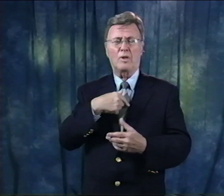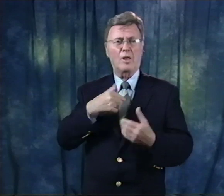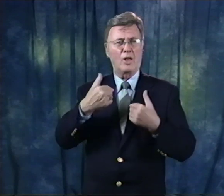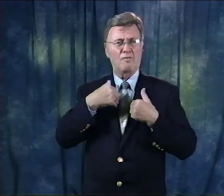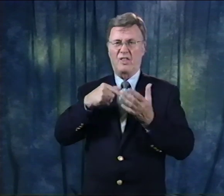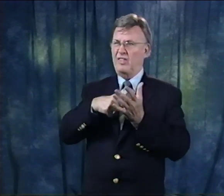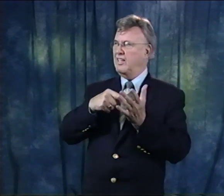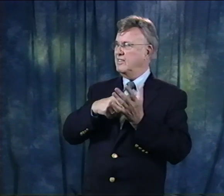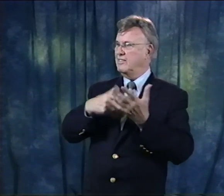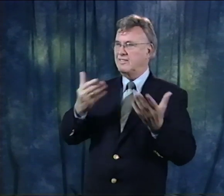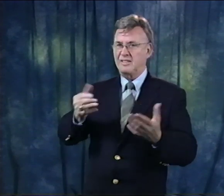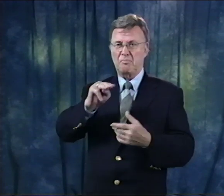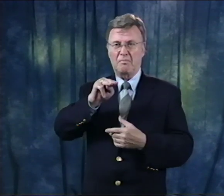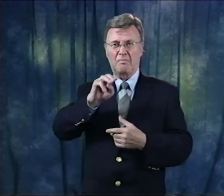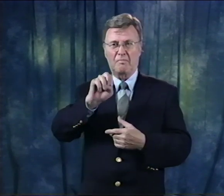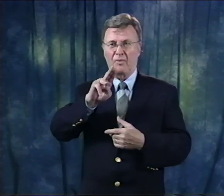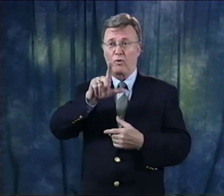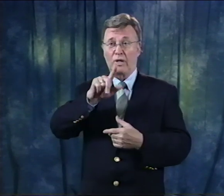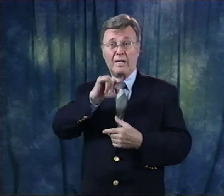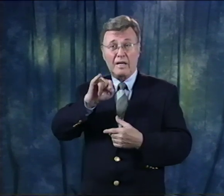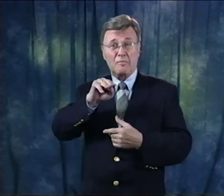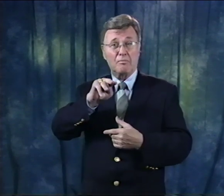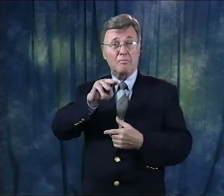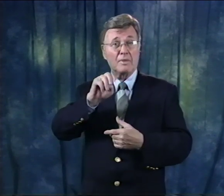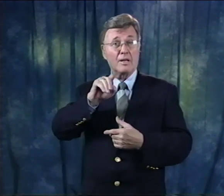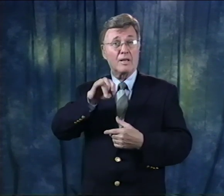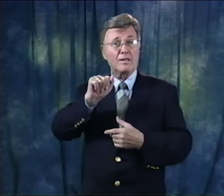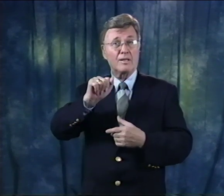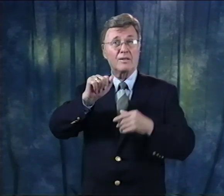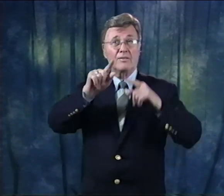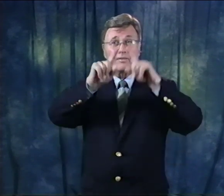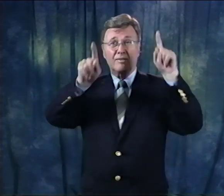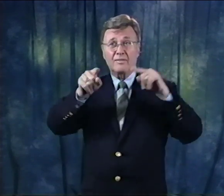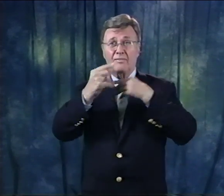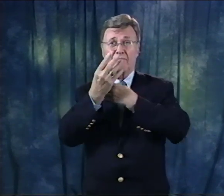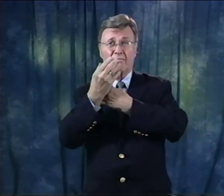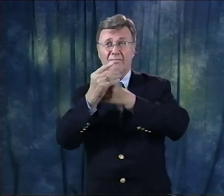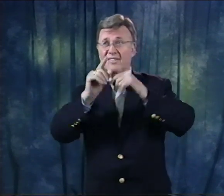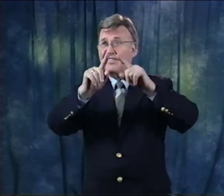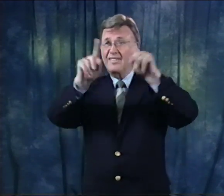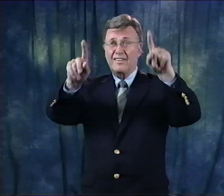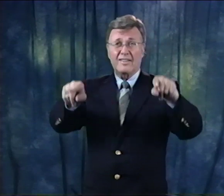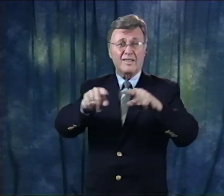And why do we have this multimedia Seder?